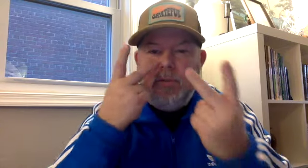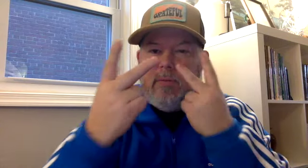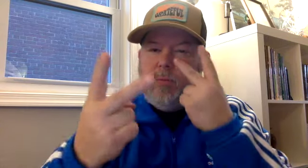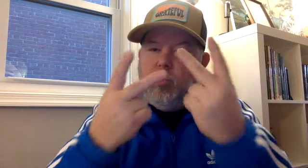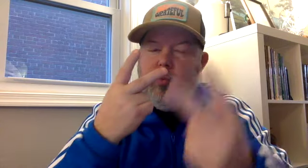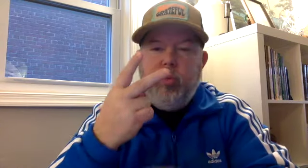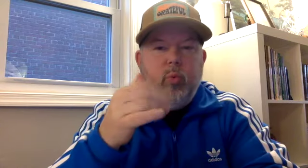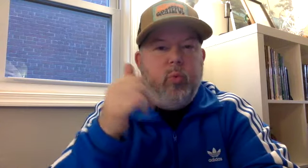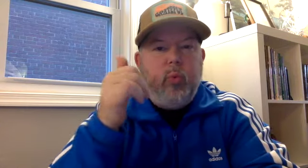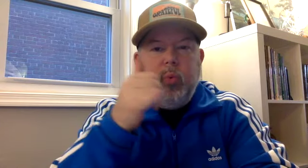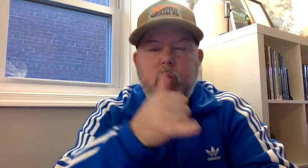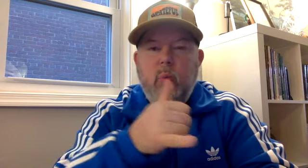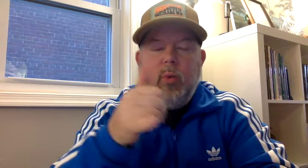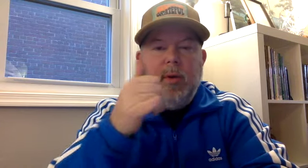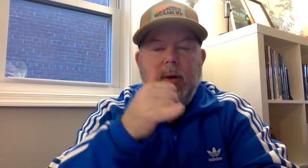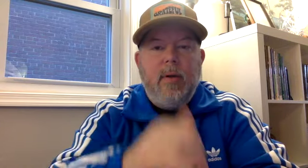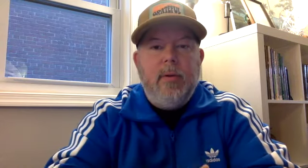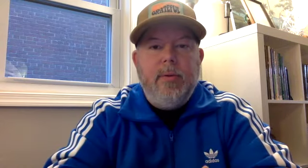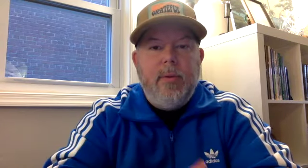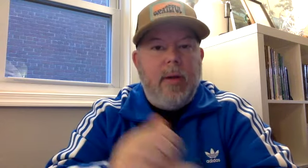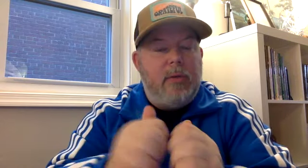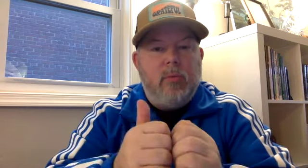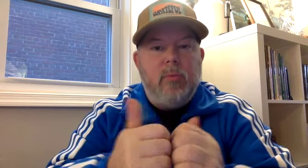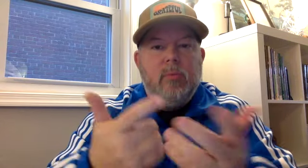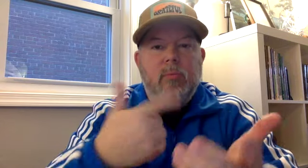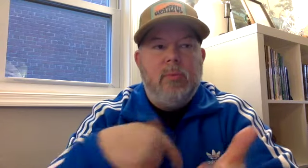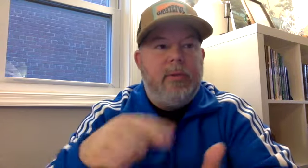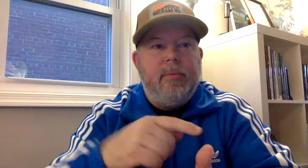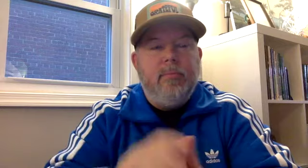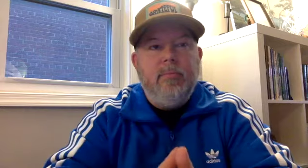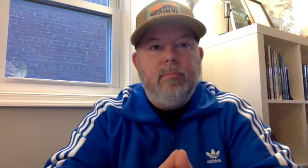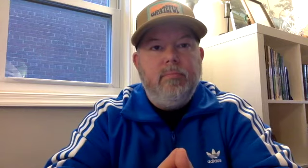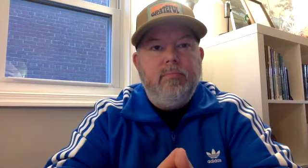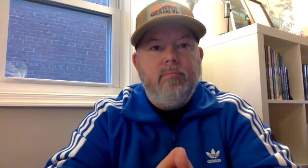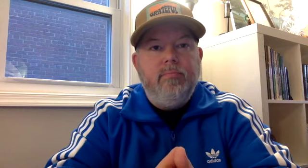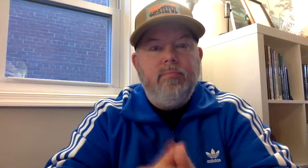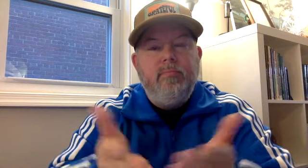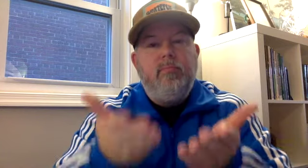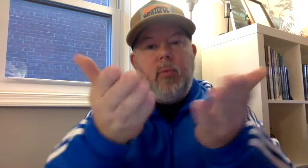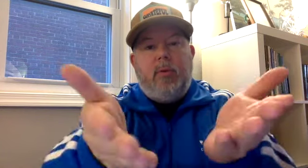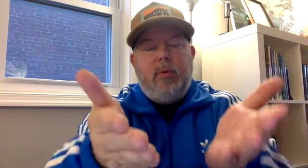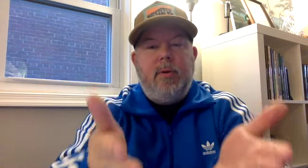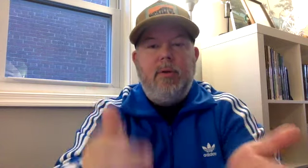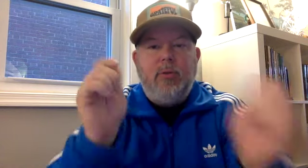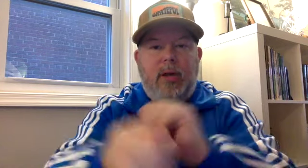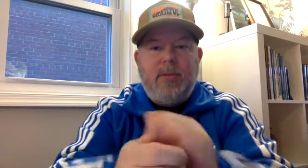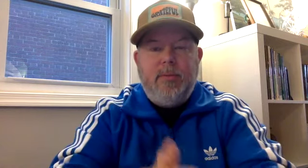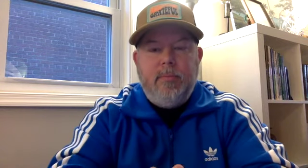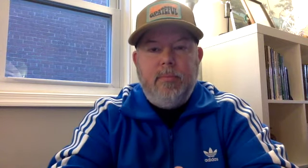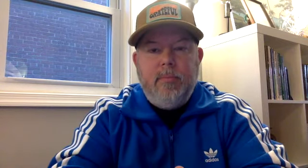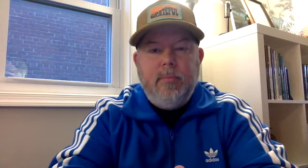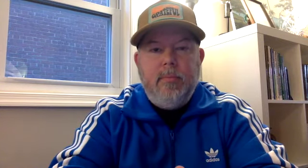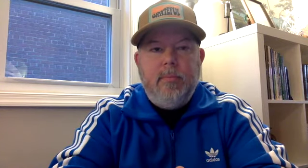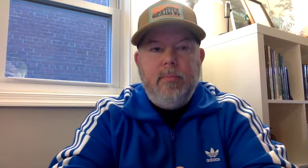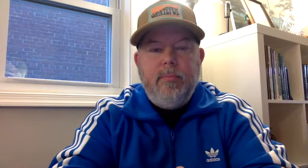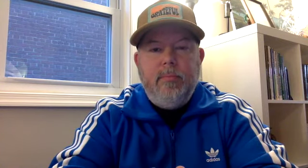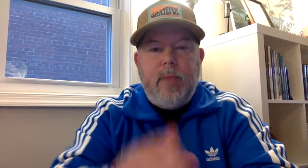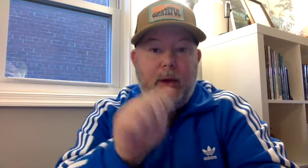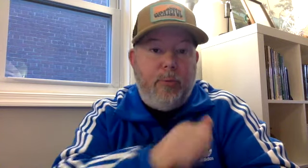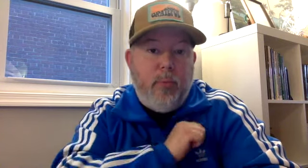and would have had to resign. And I don't know if they were joking, I don't know if it was serious, I don't know if it was a rare moment behind the curtain where they said out loud what we all